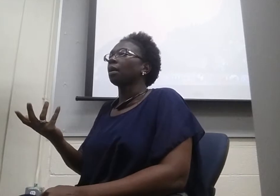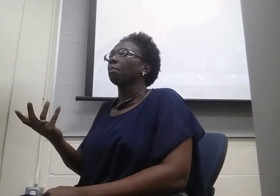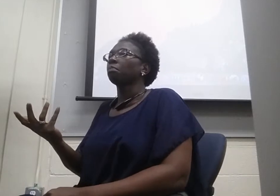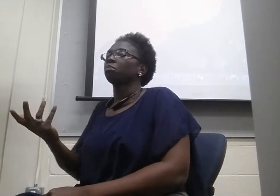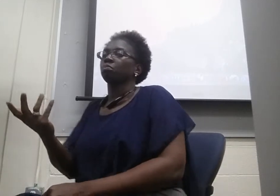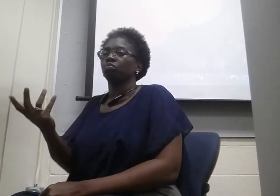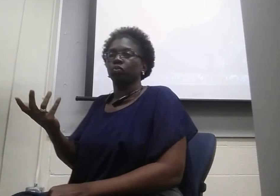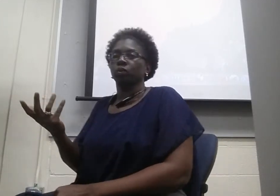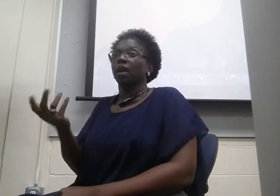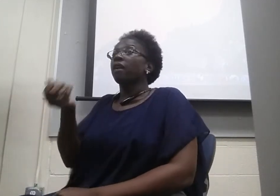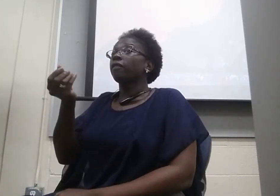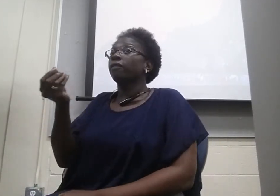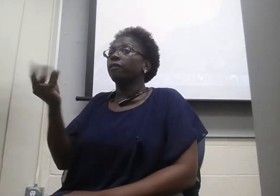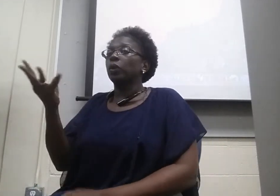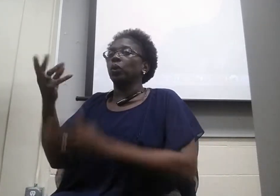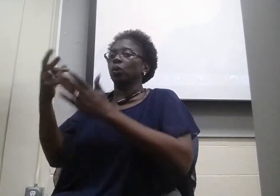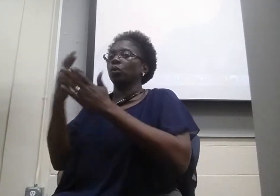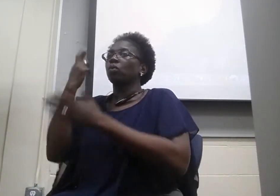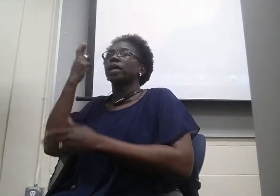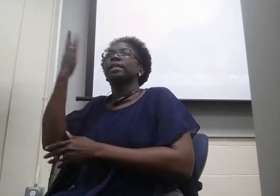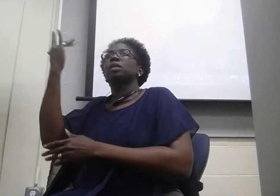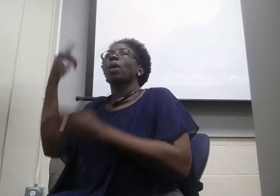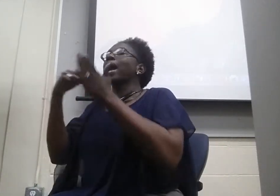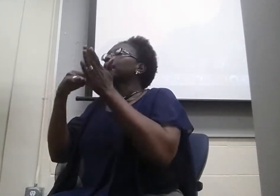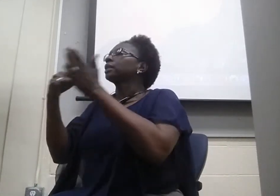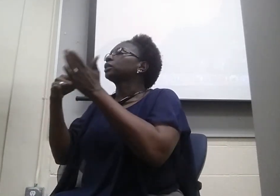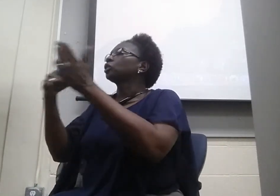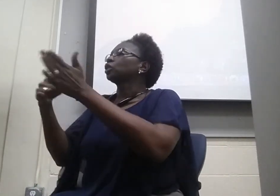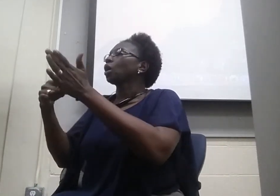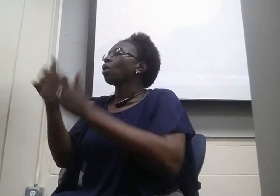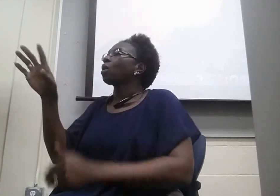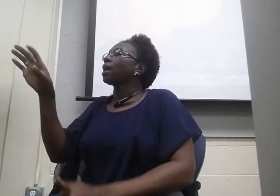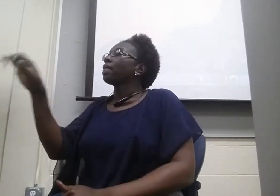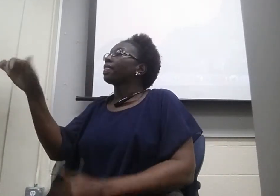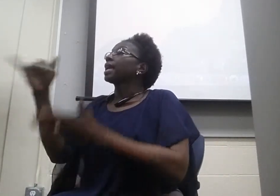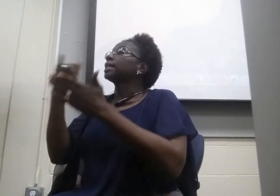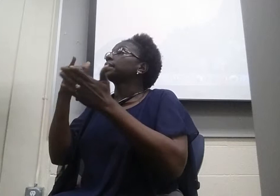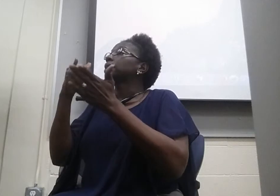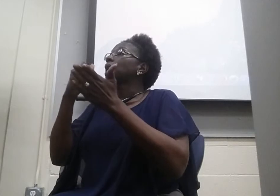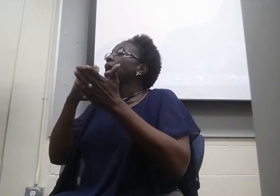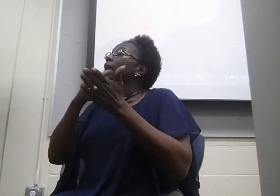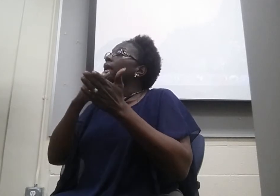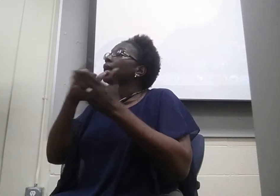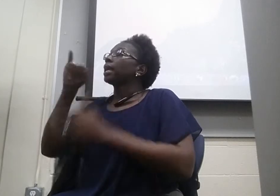back. There's a couple reasons I show these, and this is tied to me being an illustrator, and also tied.